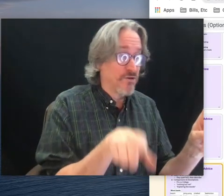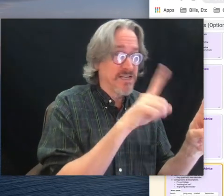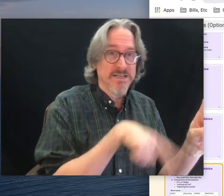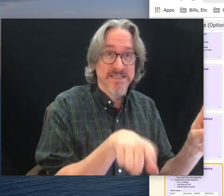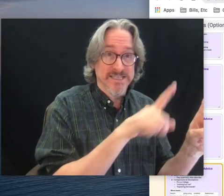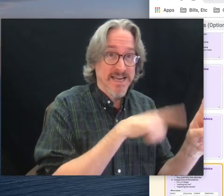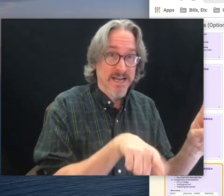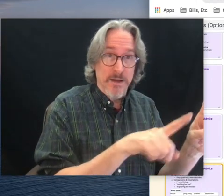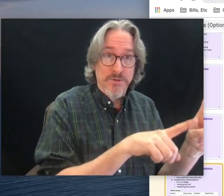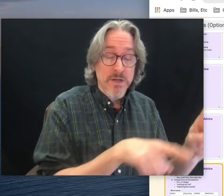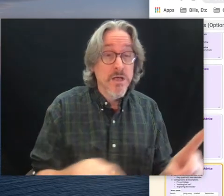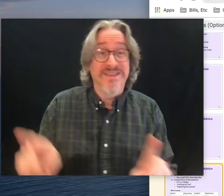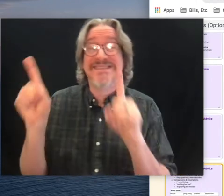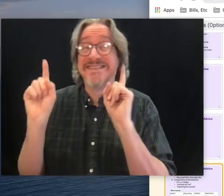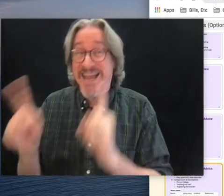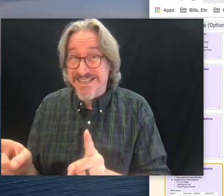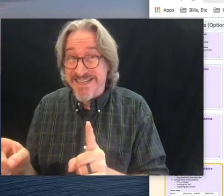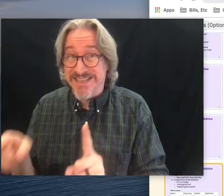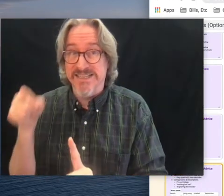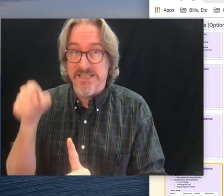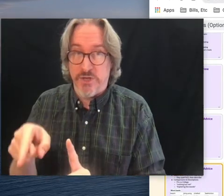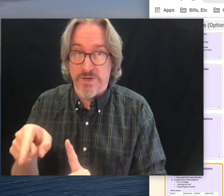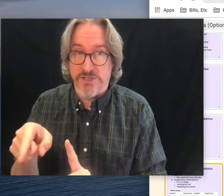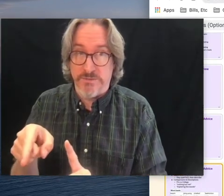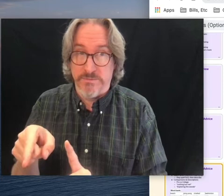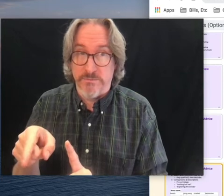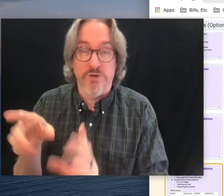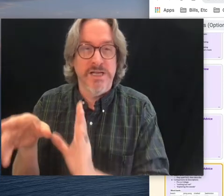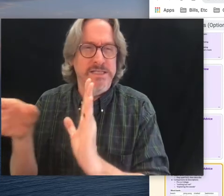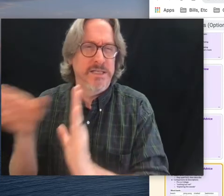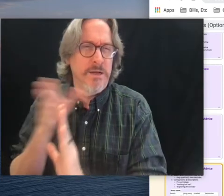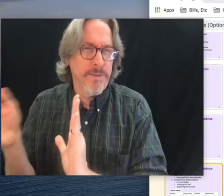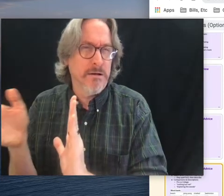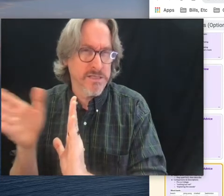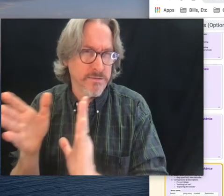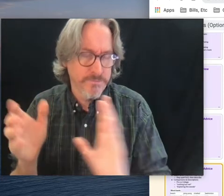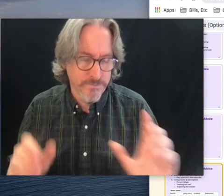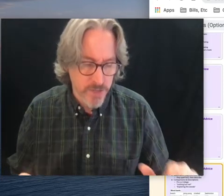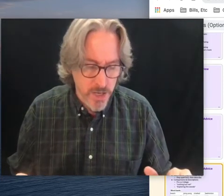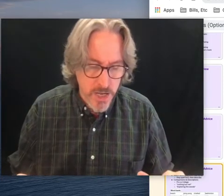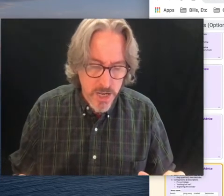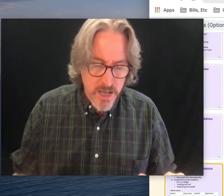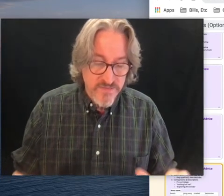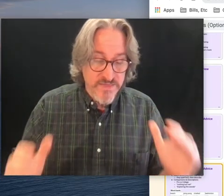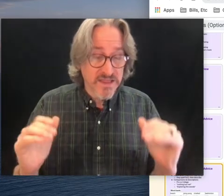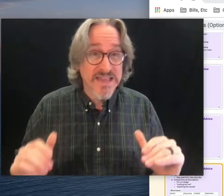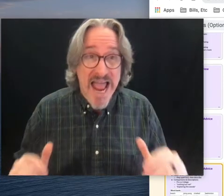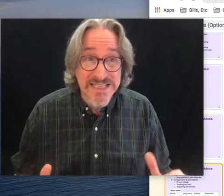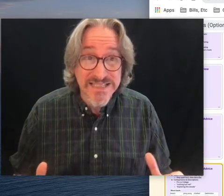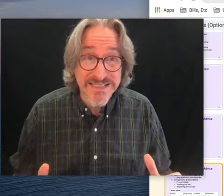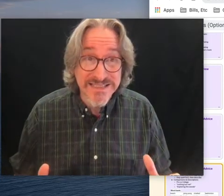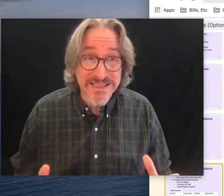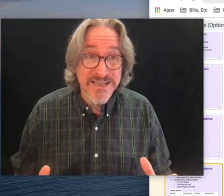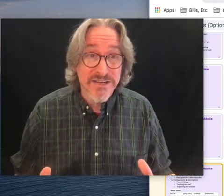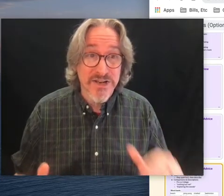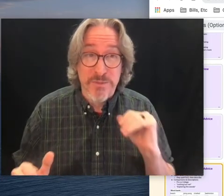the first sentence is setting it up. The second sentence is the question, or is the comparison. Then the